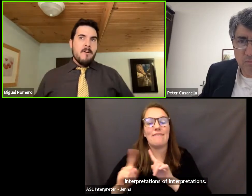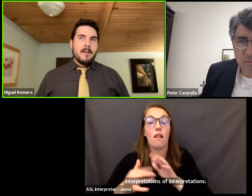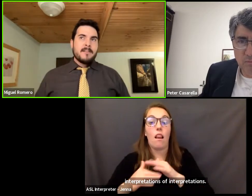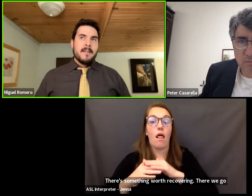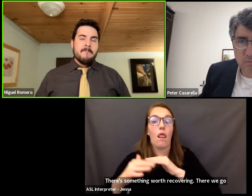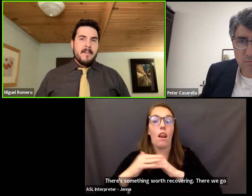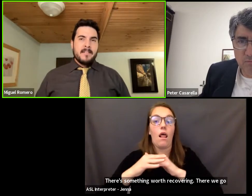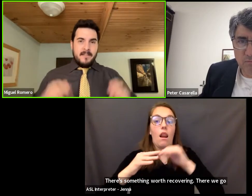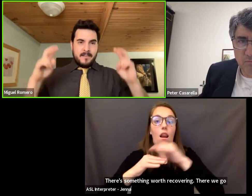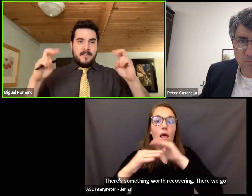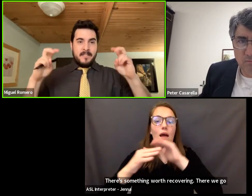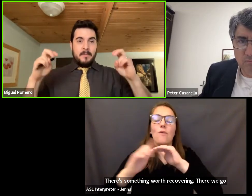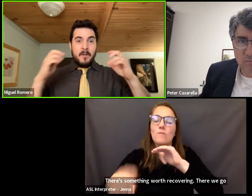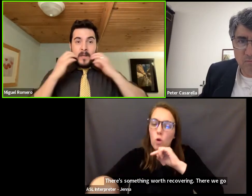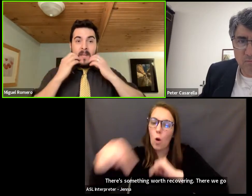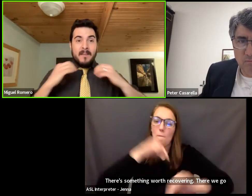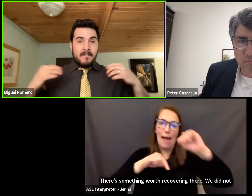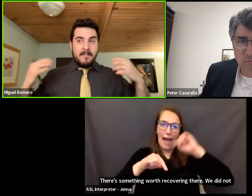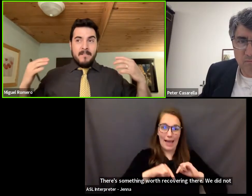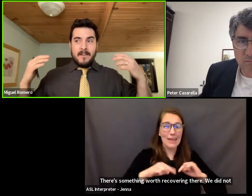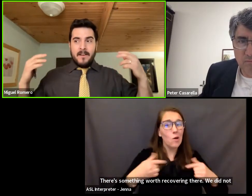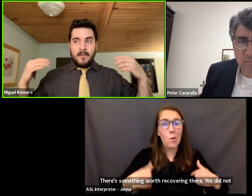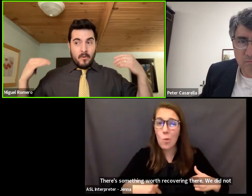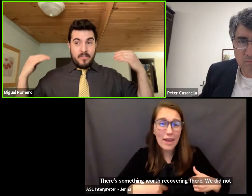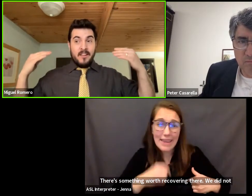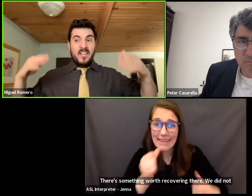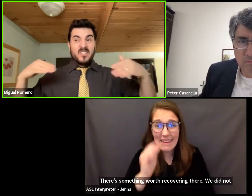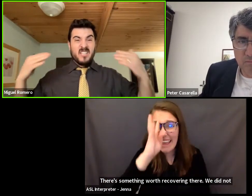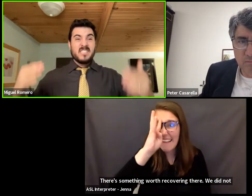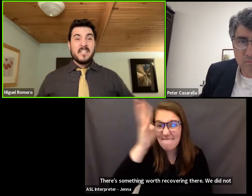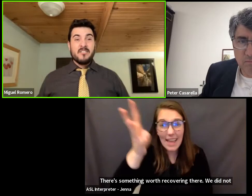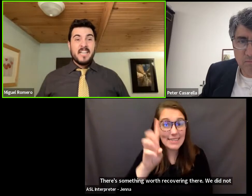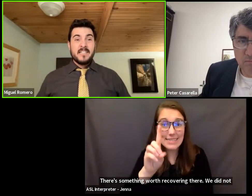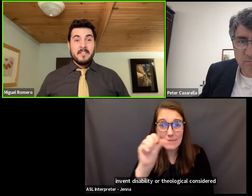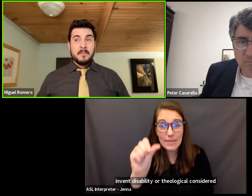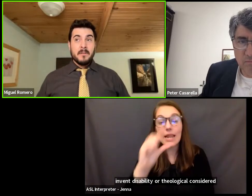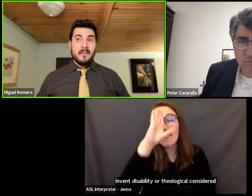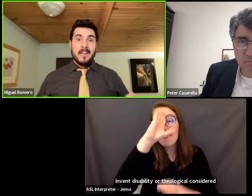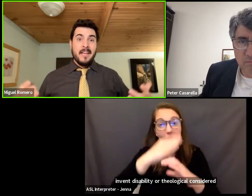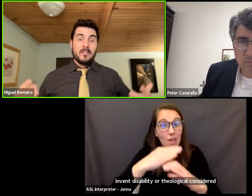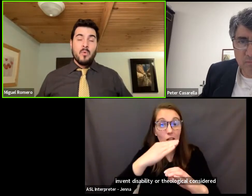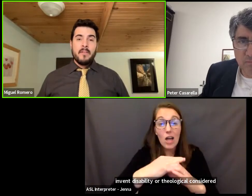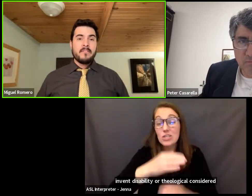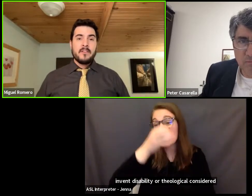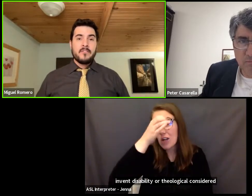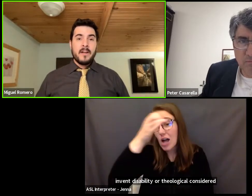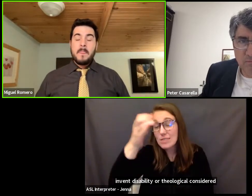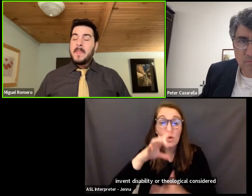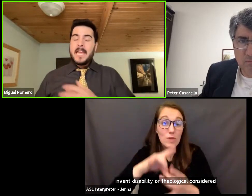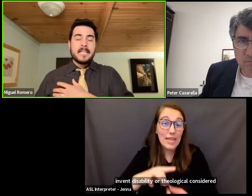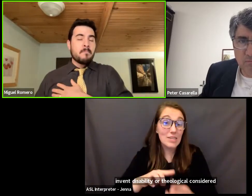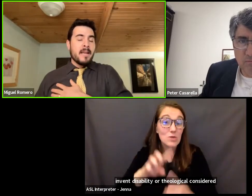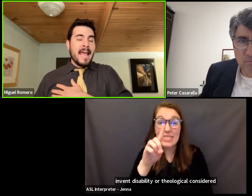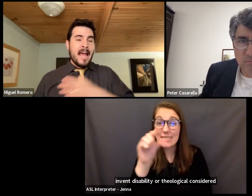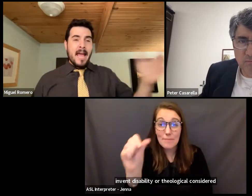We did not invent disability or theological consideration of disability in the 20th